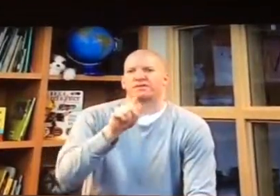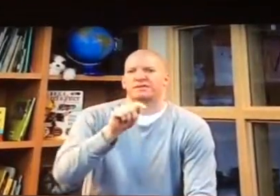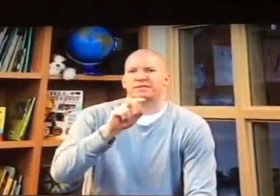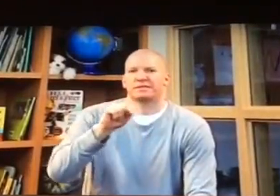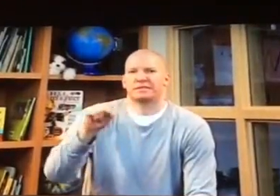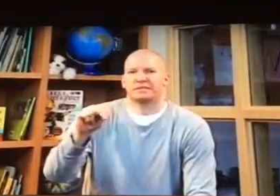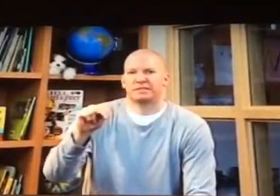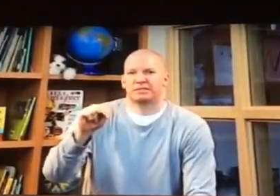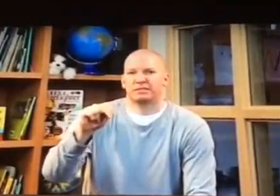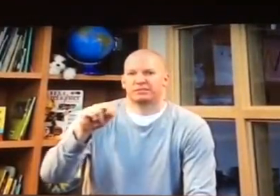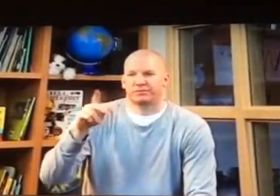high school.